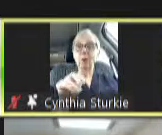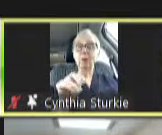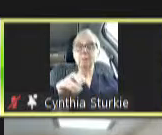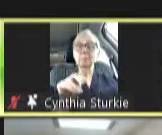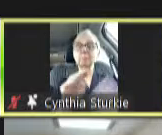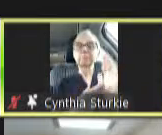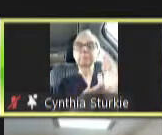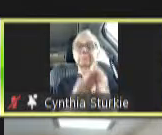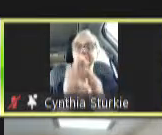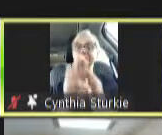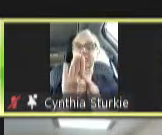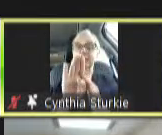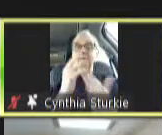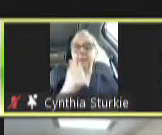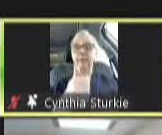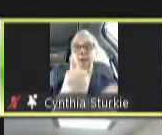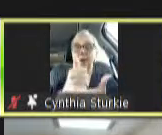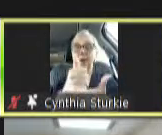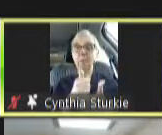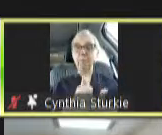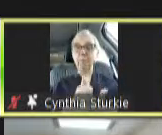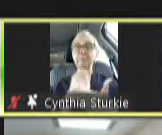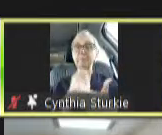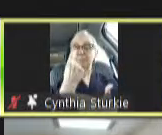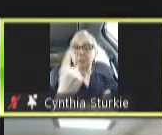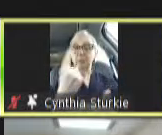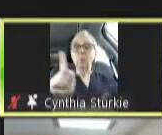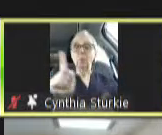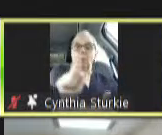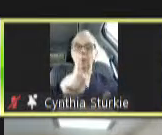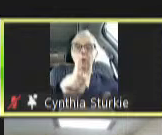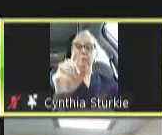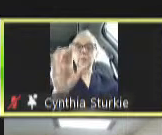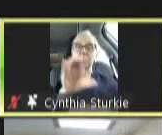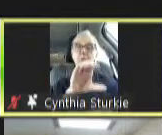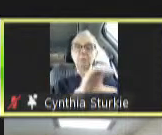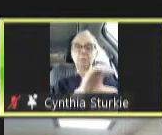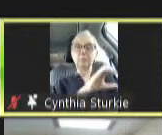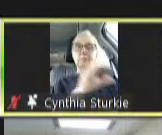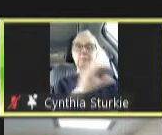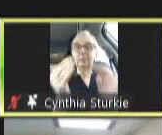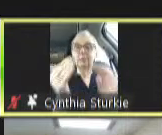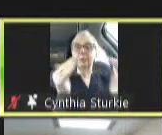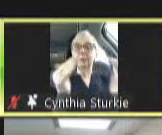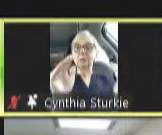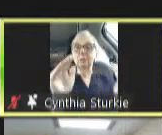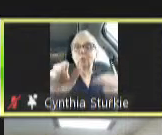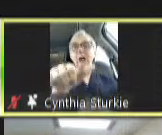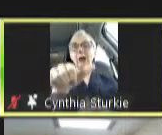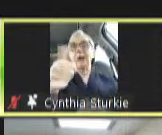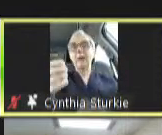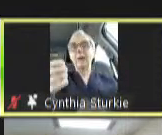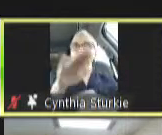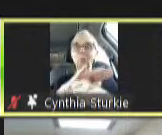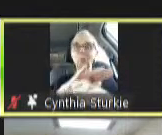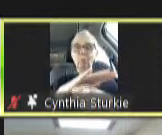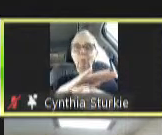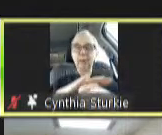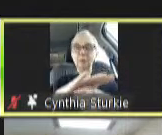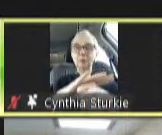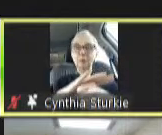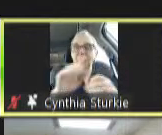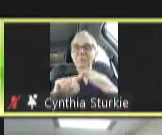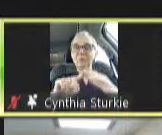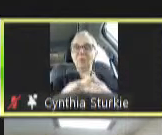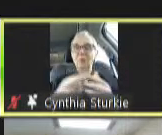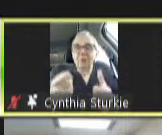help us understand where Colorado is right now compared to some other locations that might be ahead of us in time in their Omicron surge, to